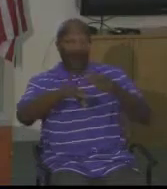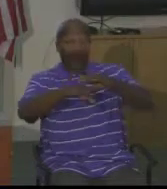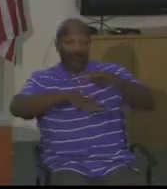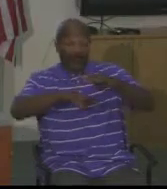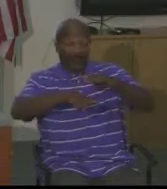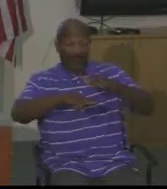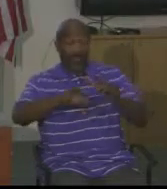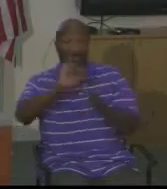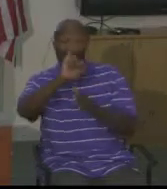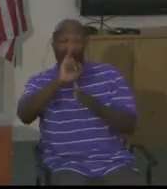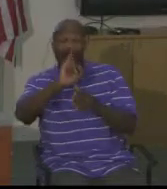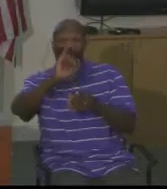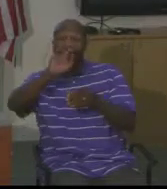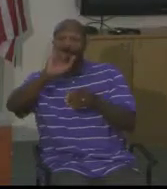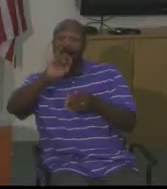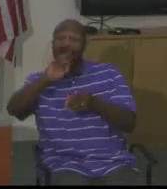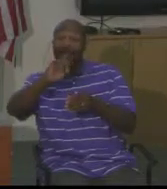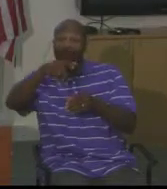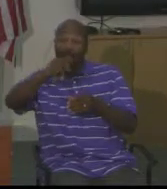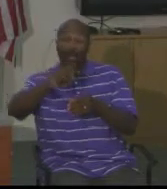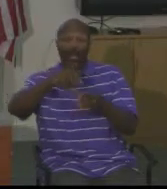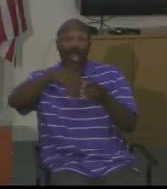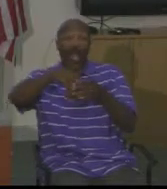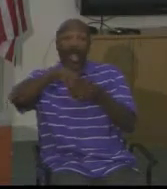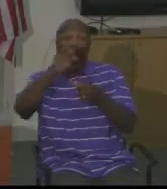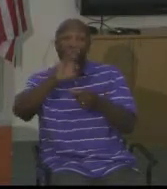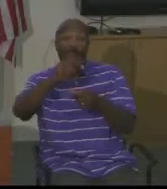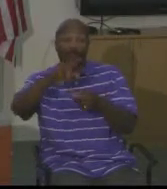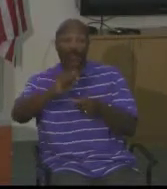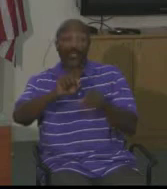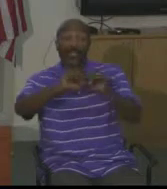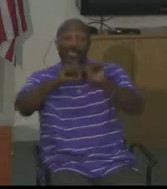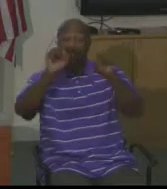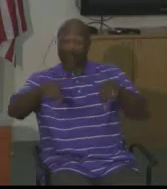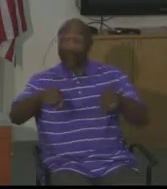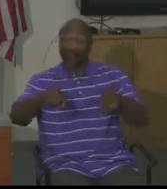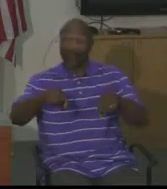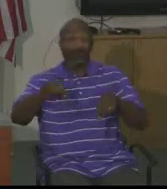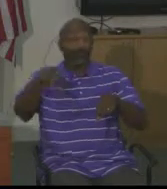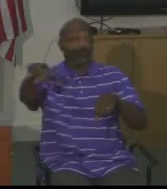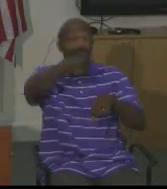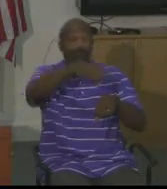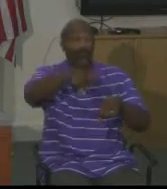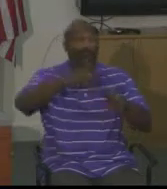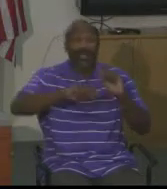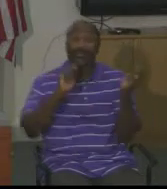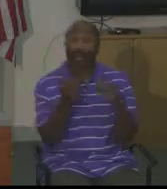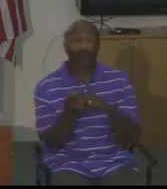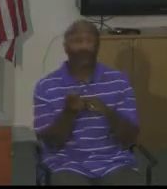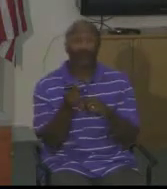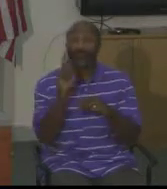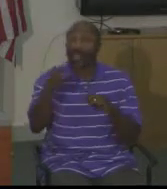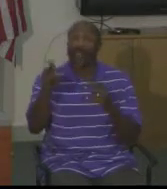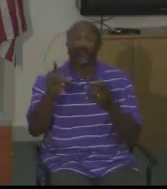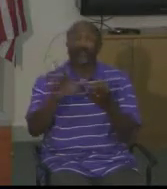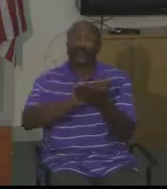Input-Output System. You can't change it without special tools. You can't erase